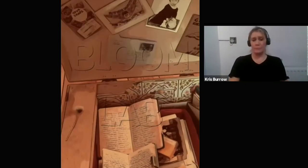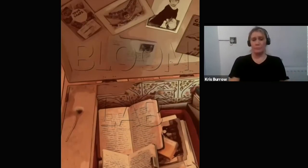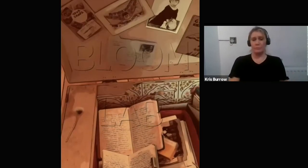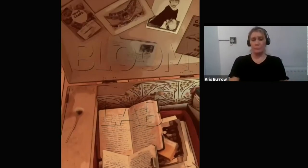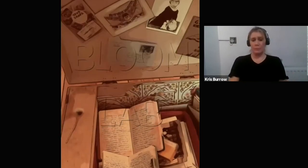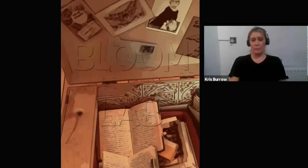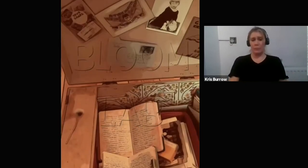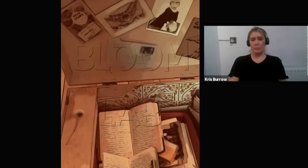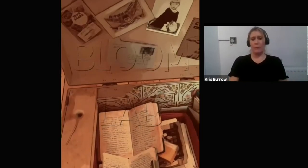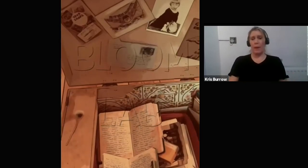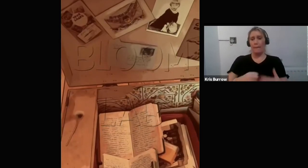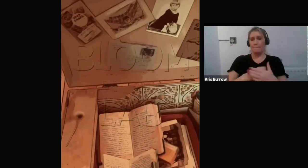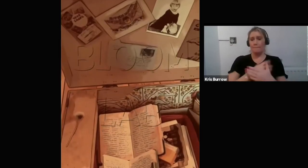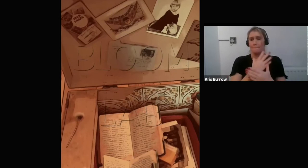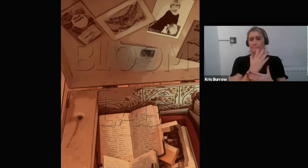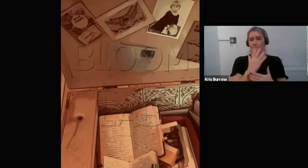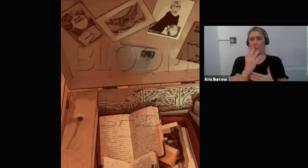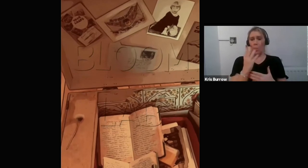Bloom Lab.